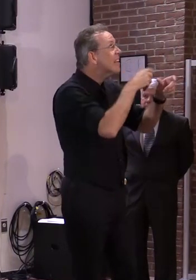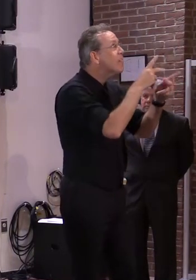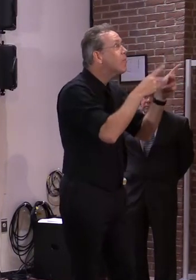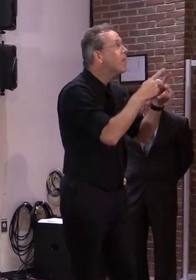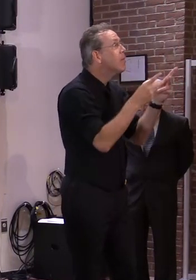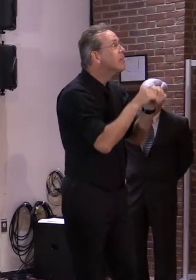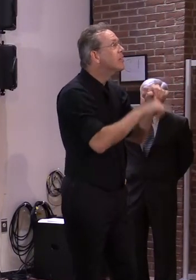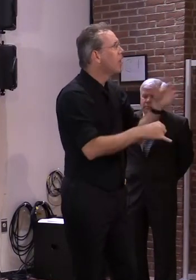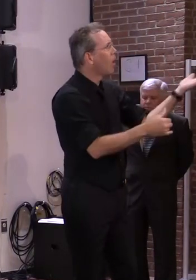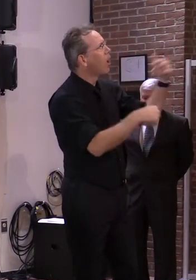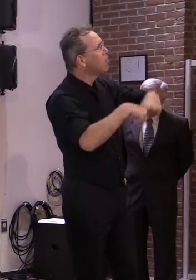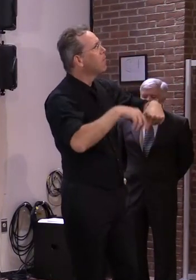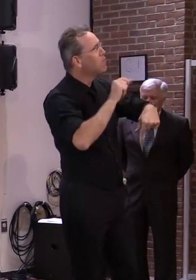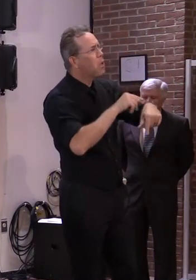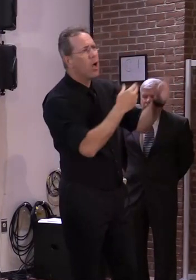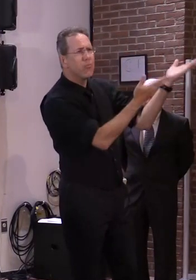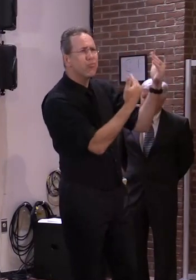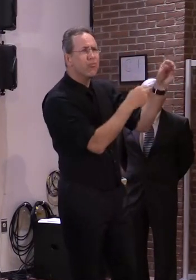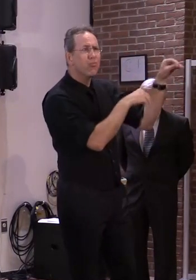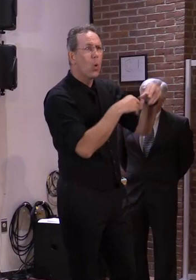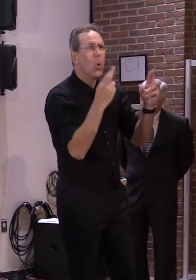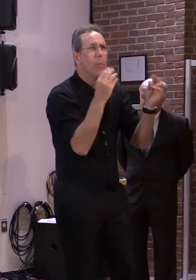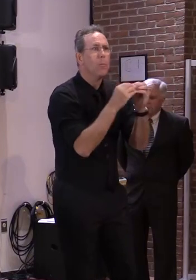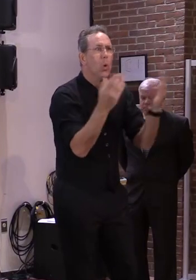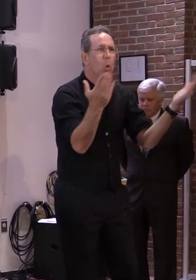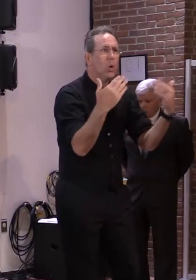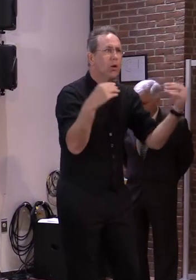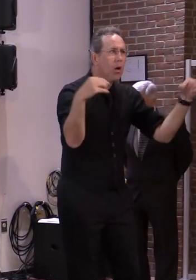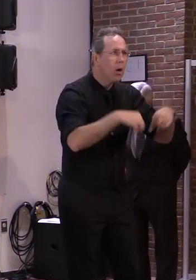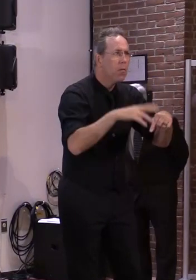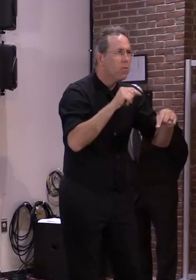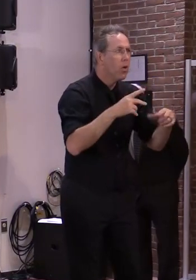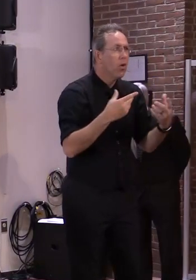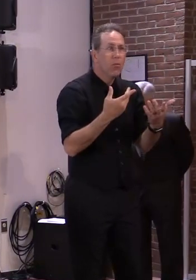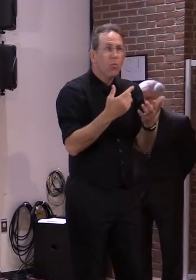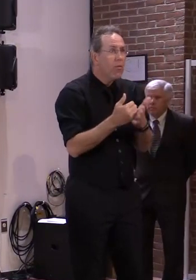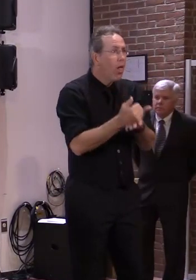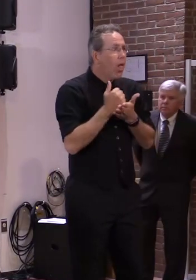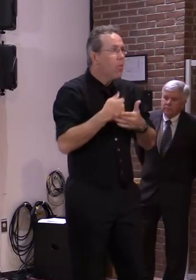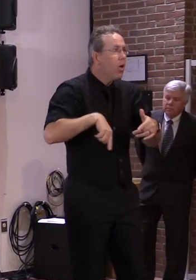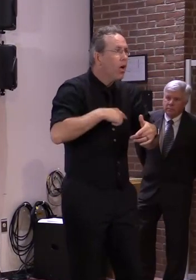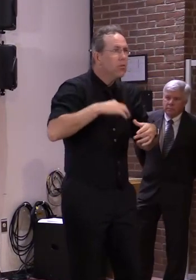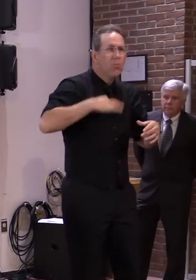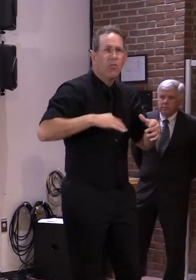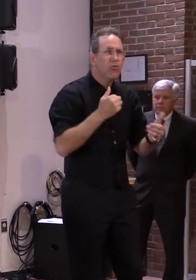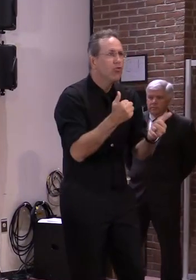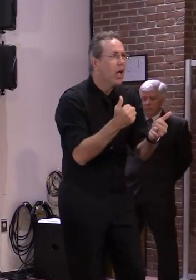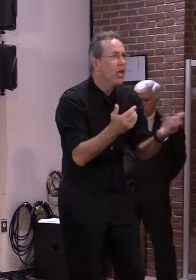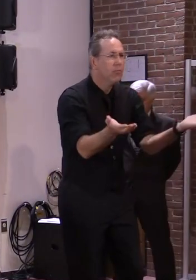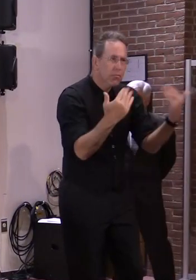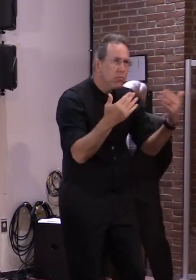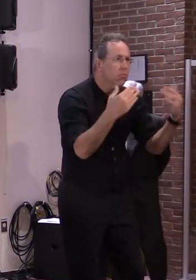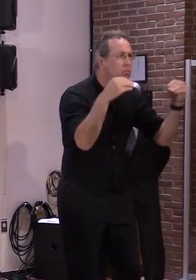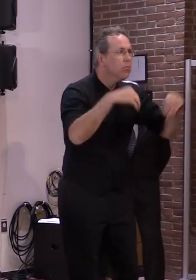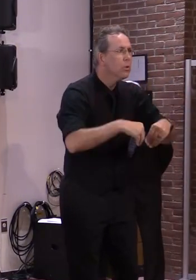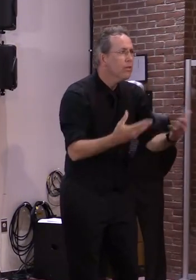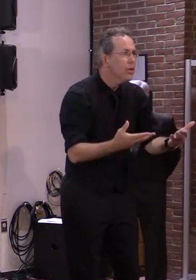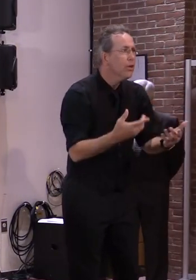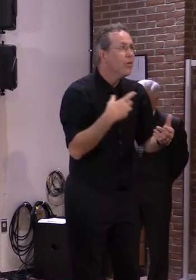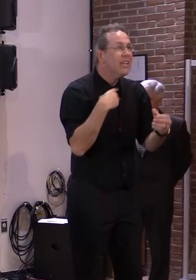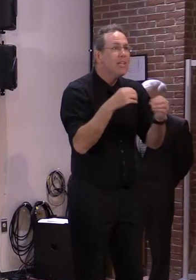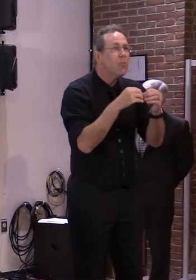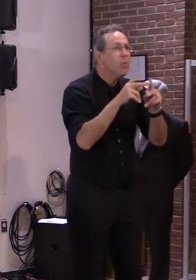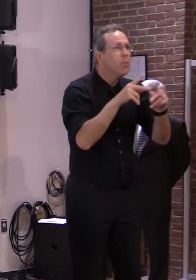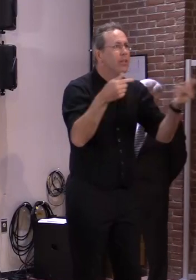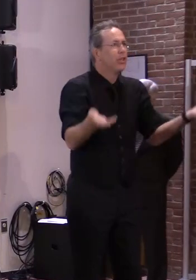with that. It's just from every aspect, I believe, would be beneficial to Vermont. We need more people, we need more